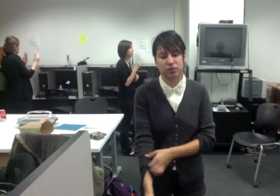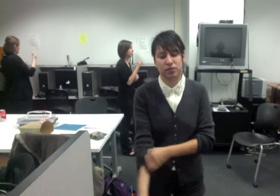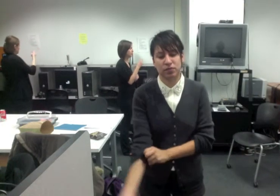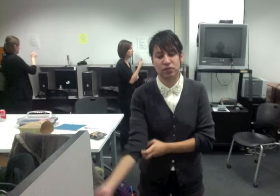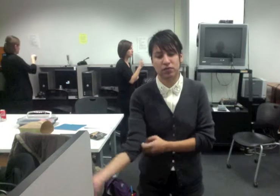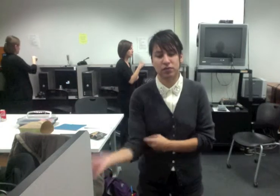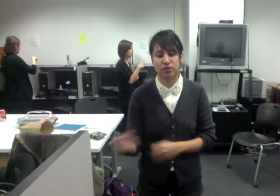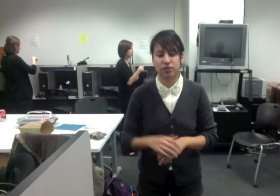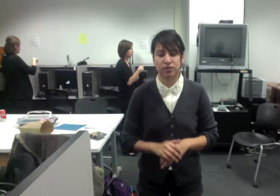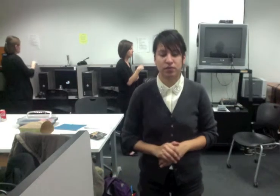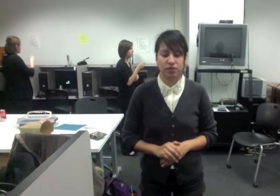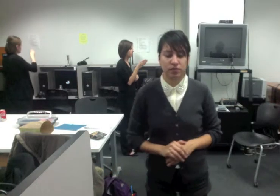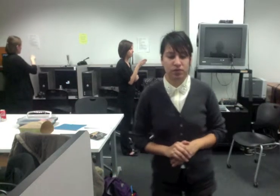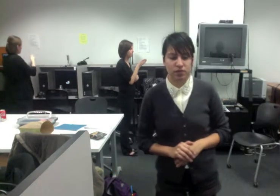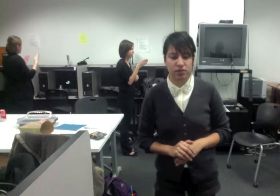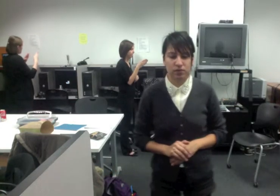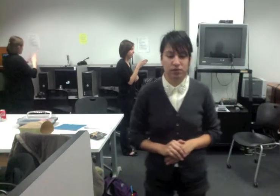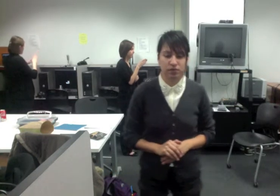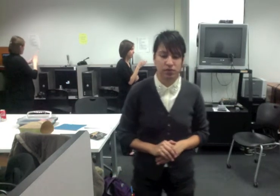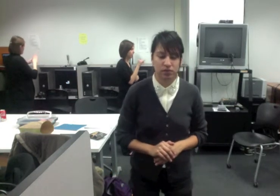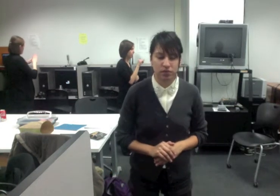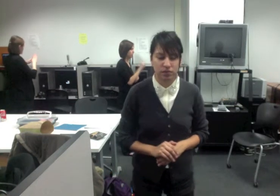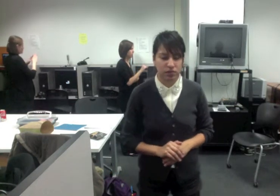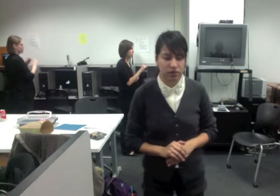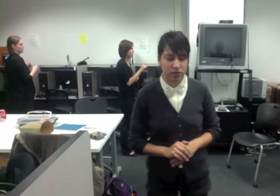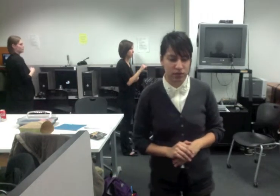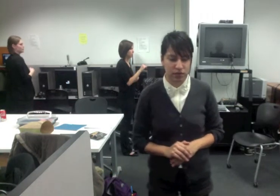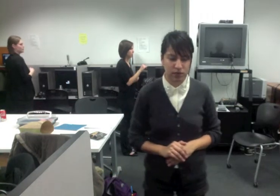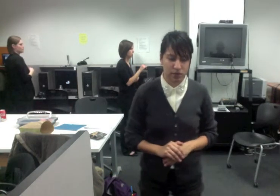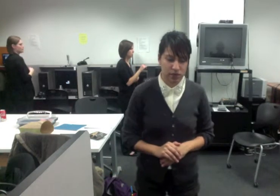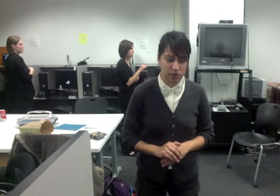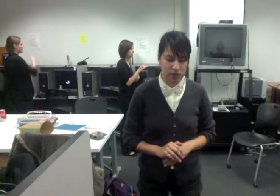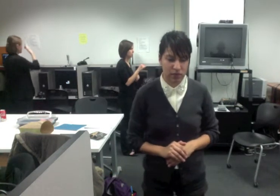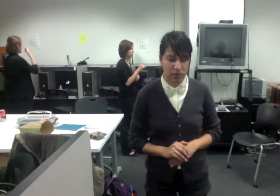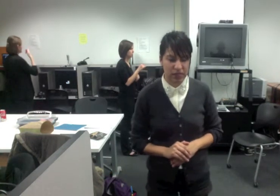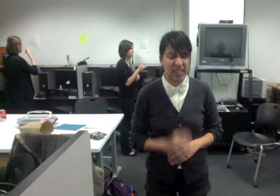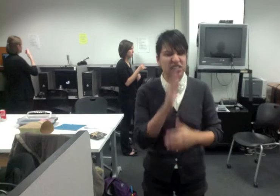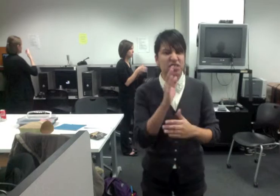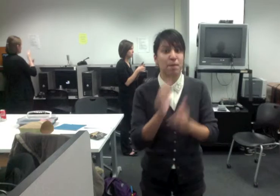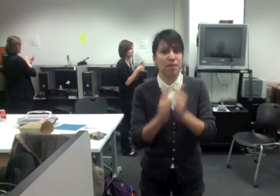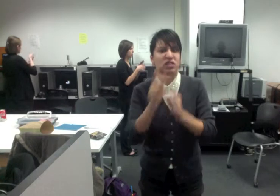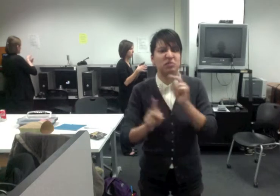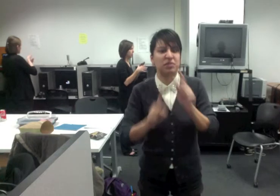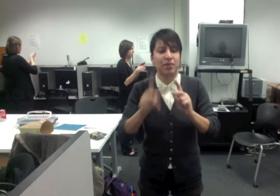chasm. Because you see, the early majority will not try something until someone else has tried it